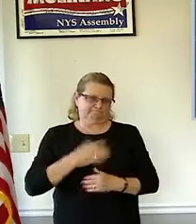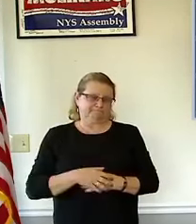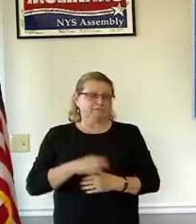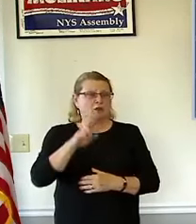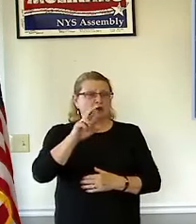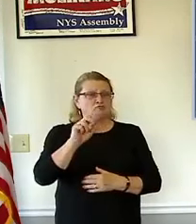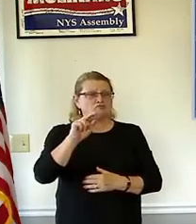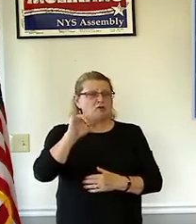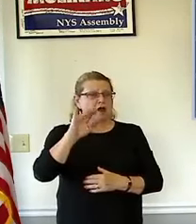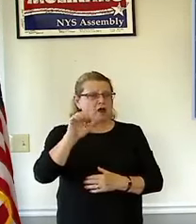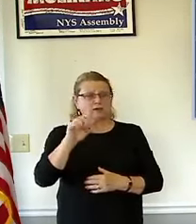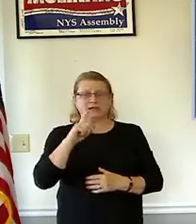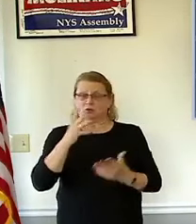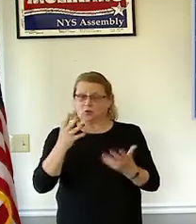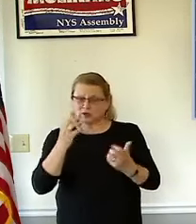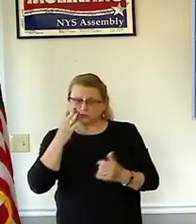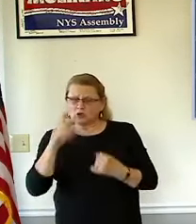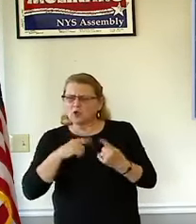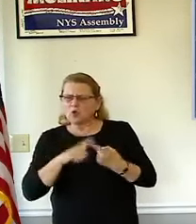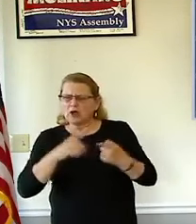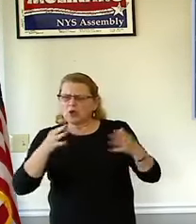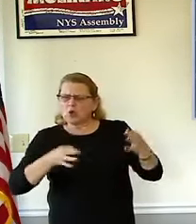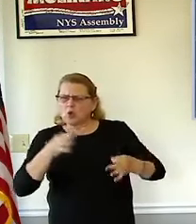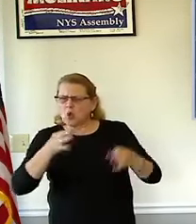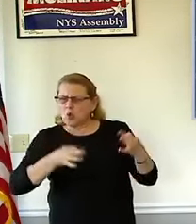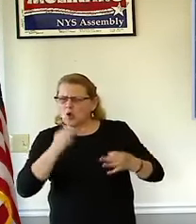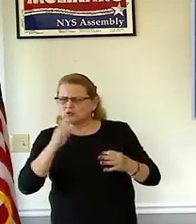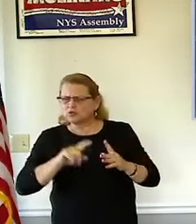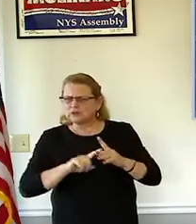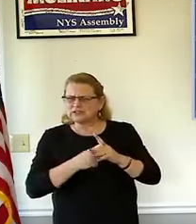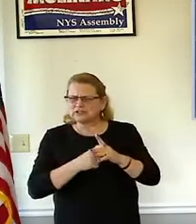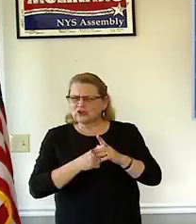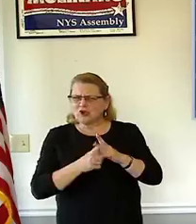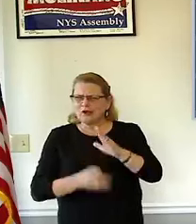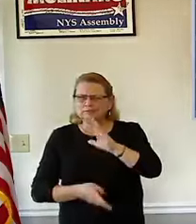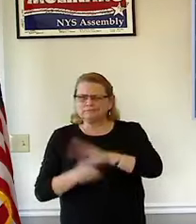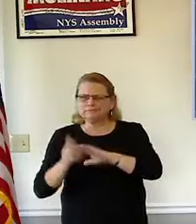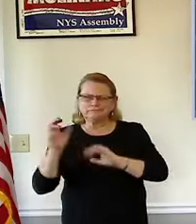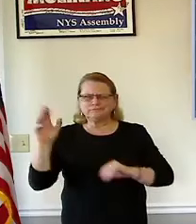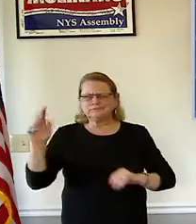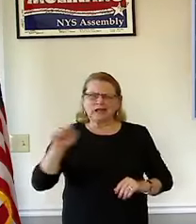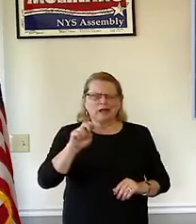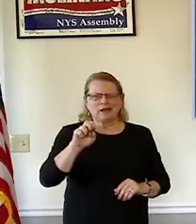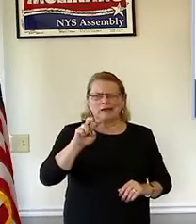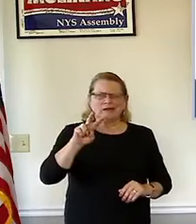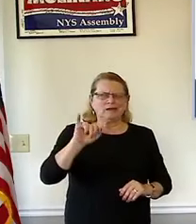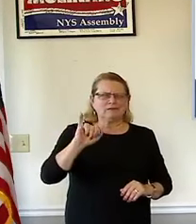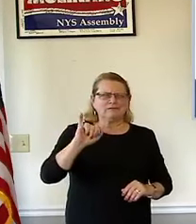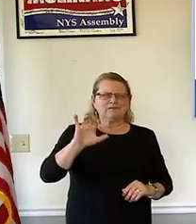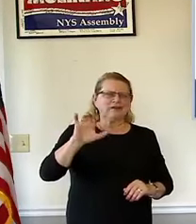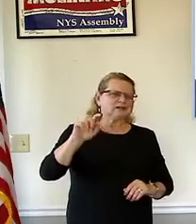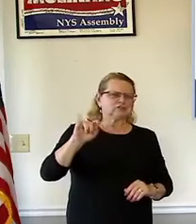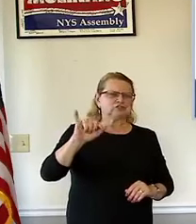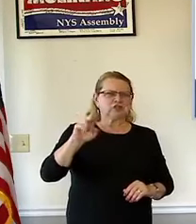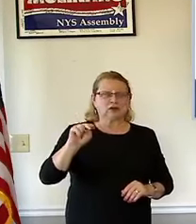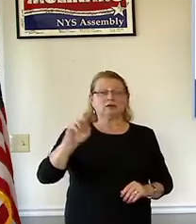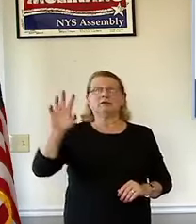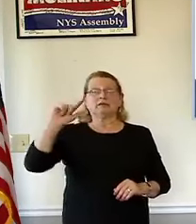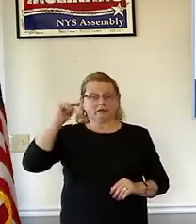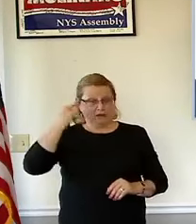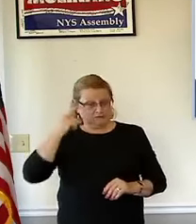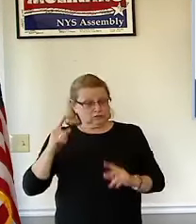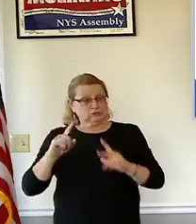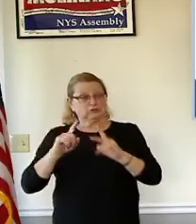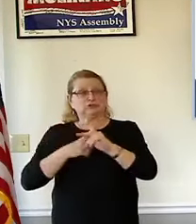Ronnie is asking when courts starting evictions. There is the governor's order prohibits eviction. That remains in effect. We'll keep